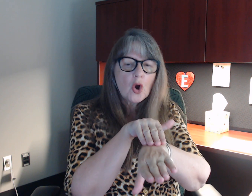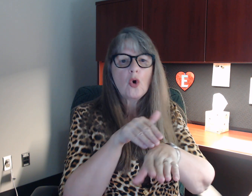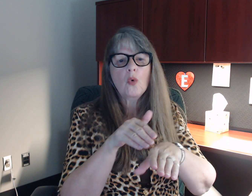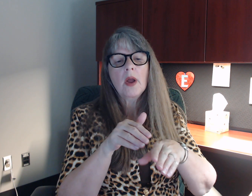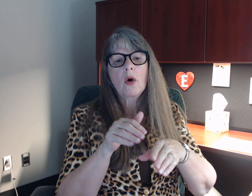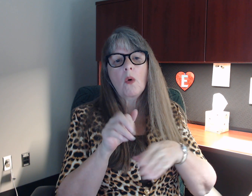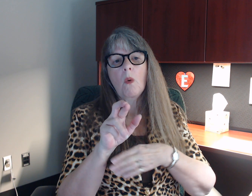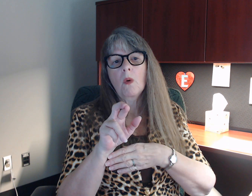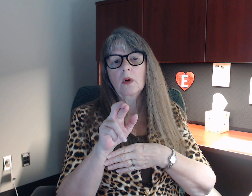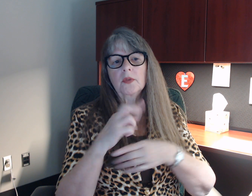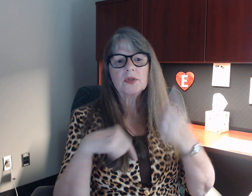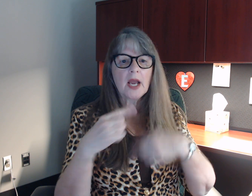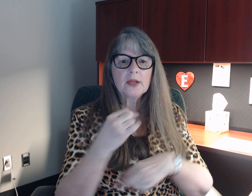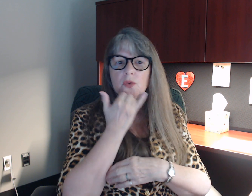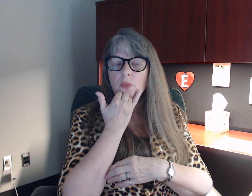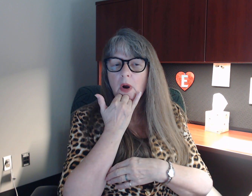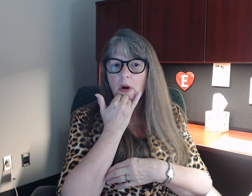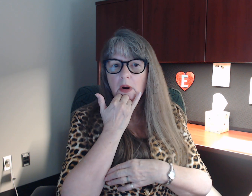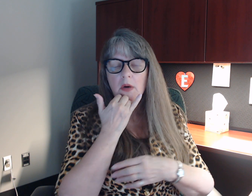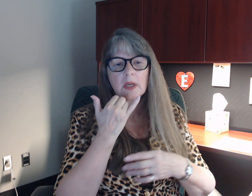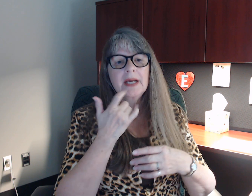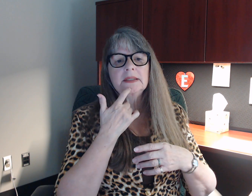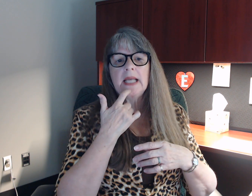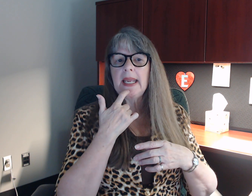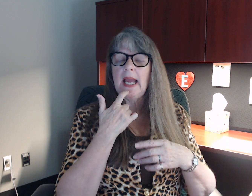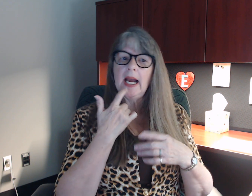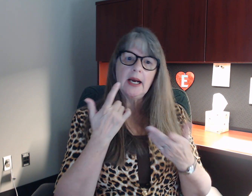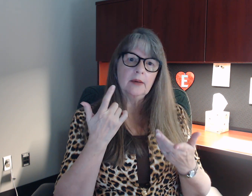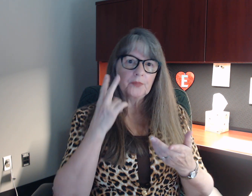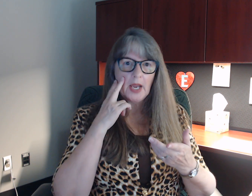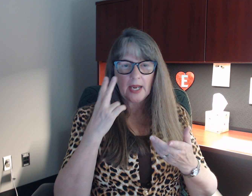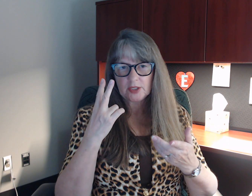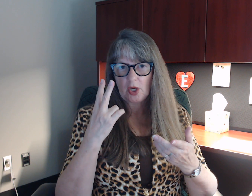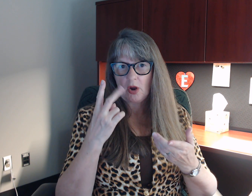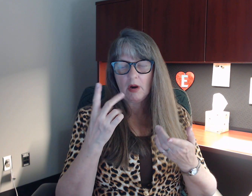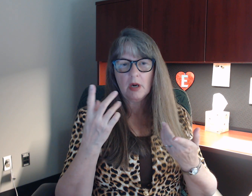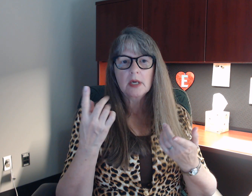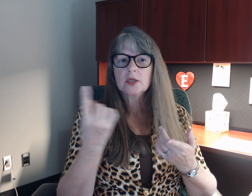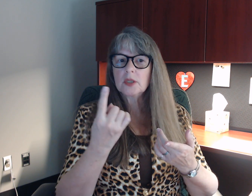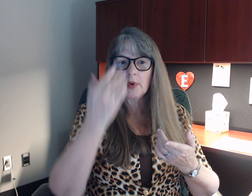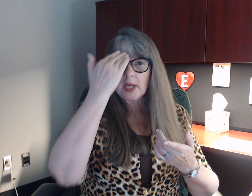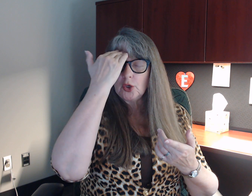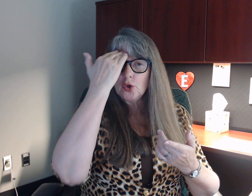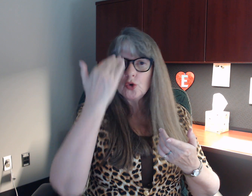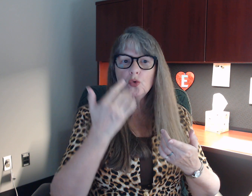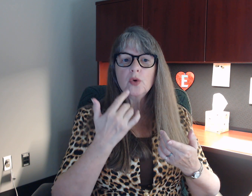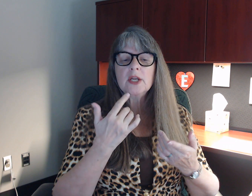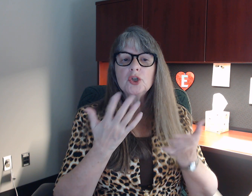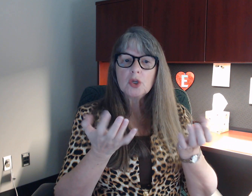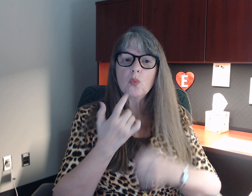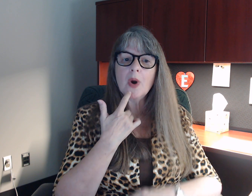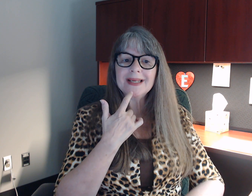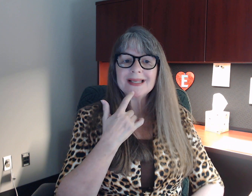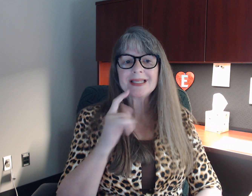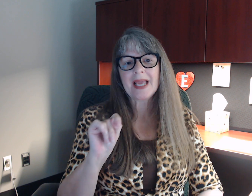slow, or the signs are wrong. Like I saw someone I knew, she wanted to